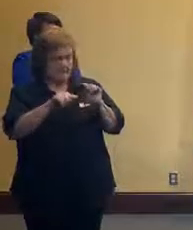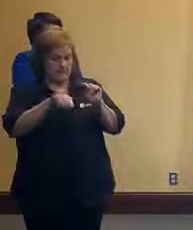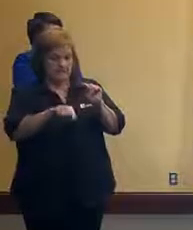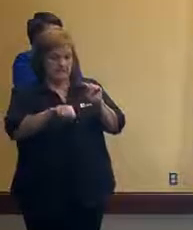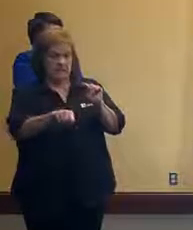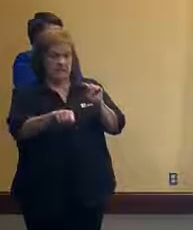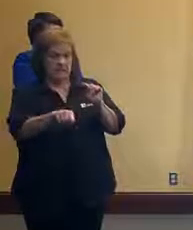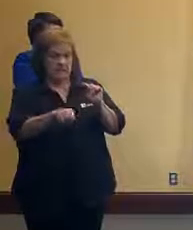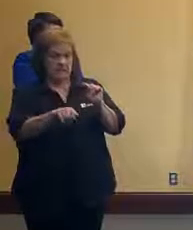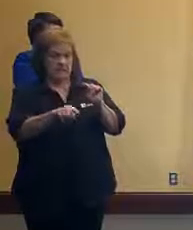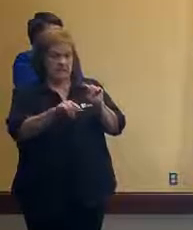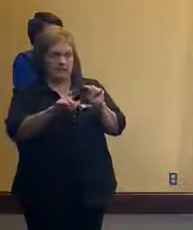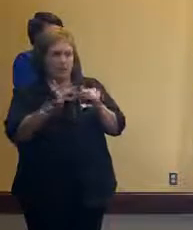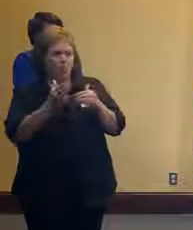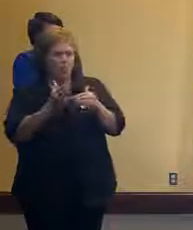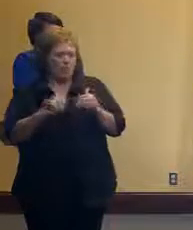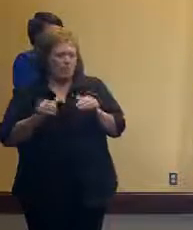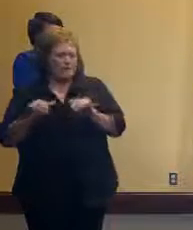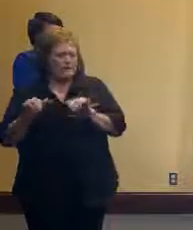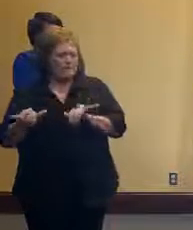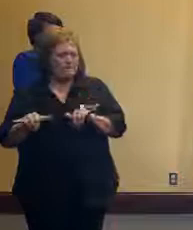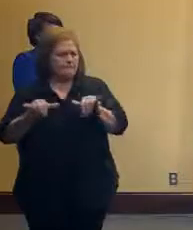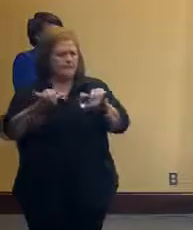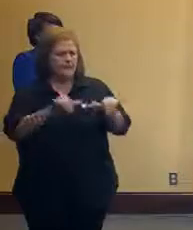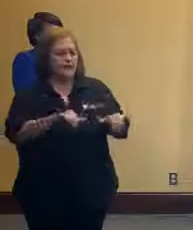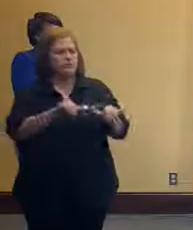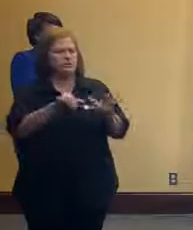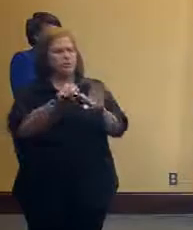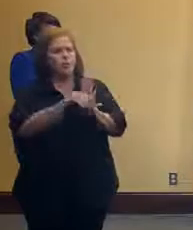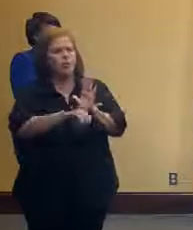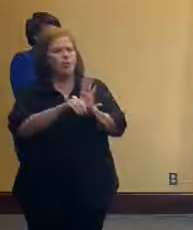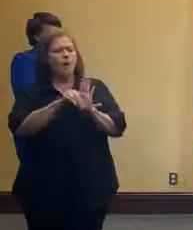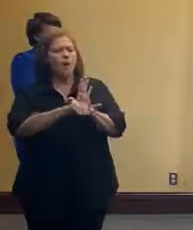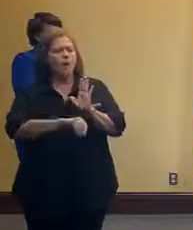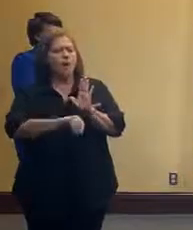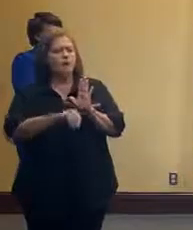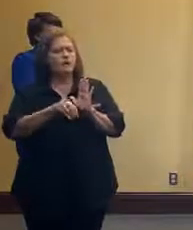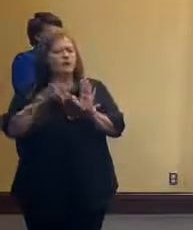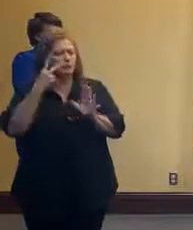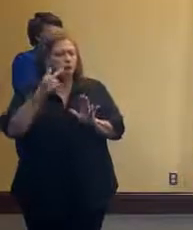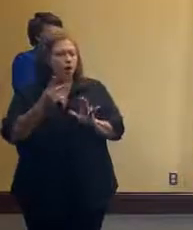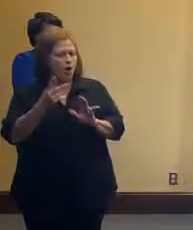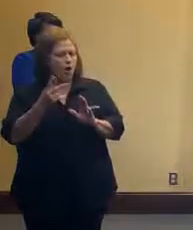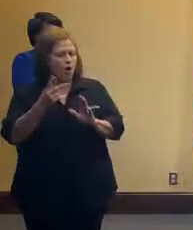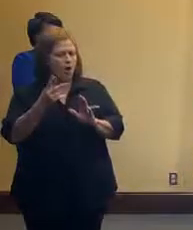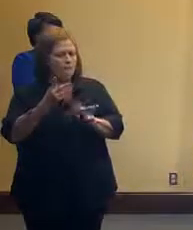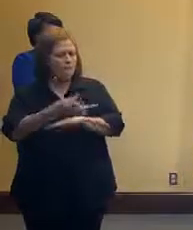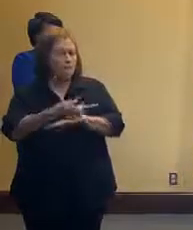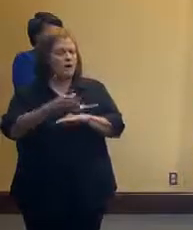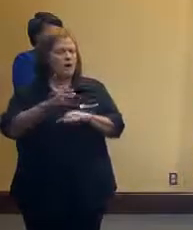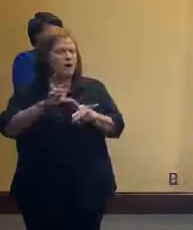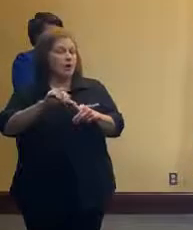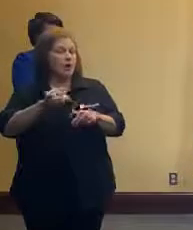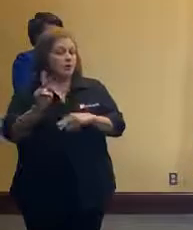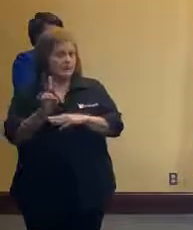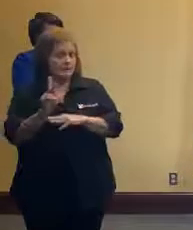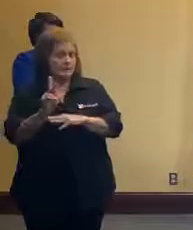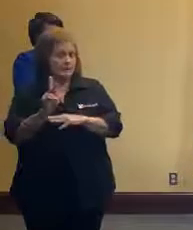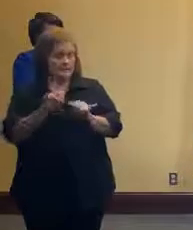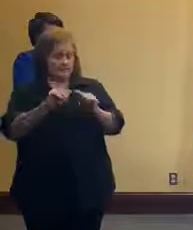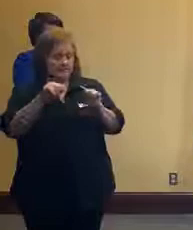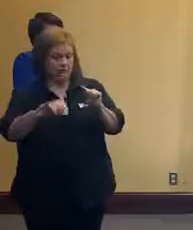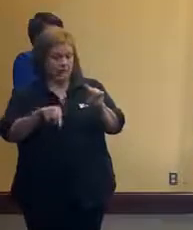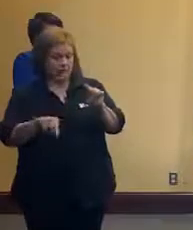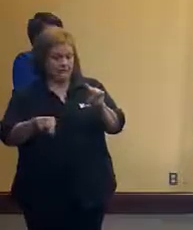right now is very similar to what New Orleans saw post-Katrina as far as your GDP drop